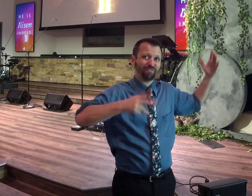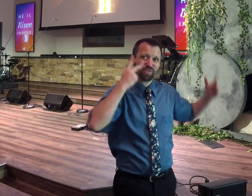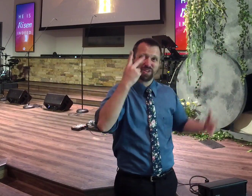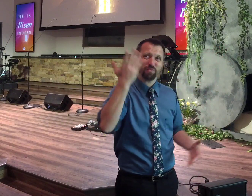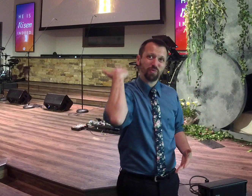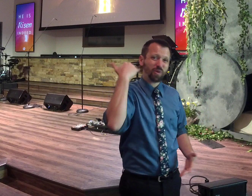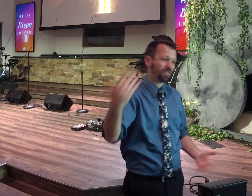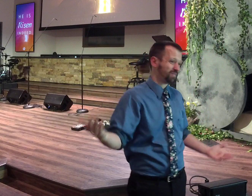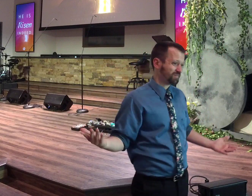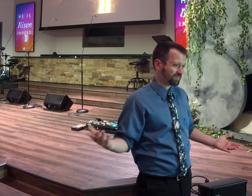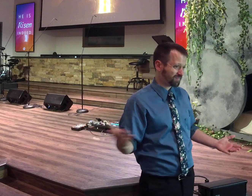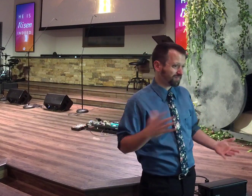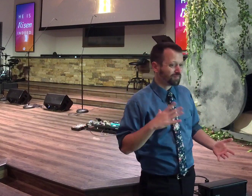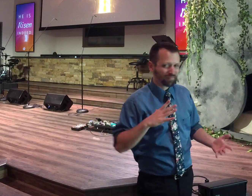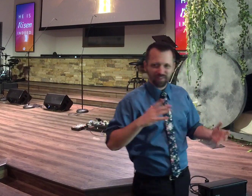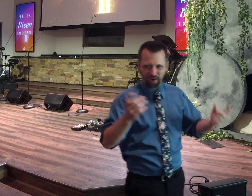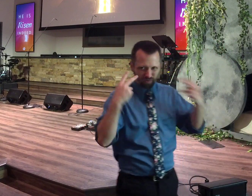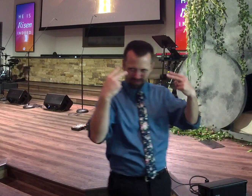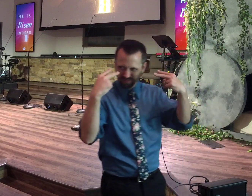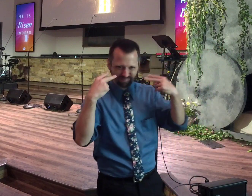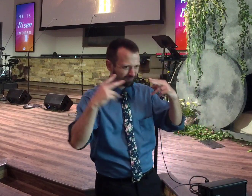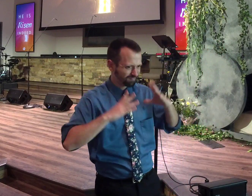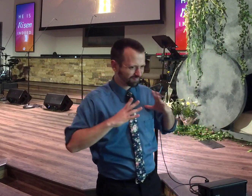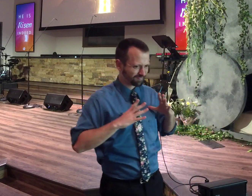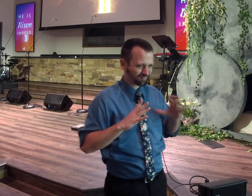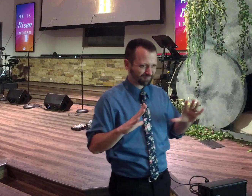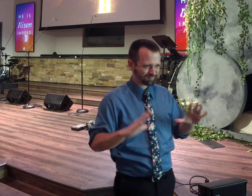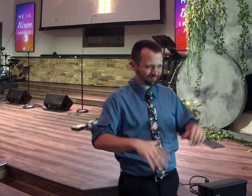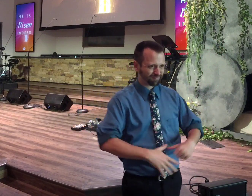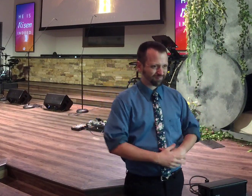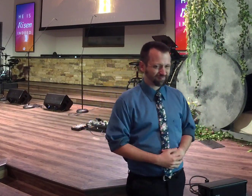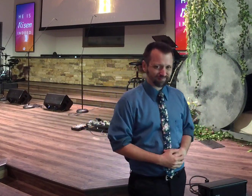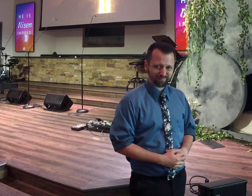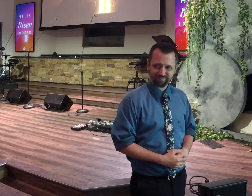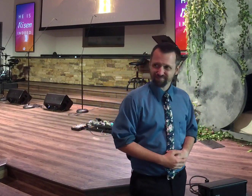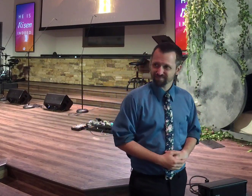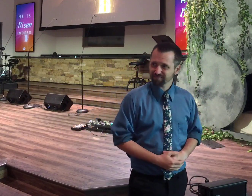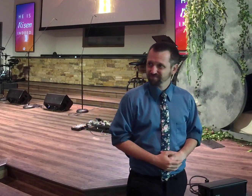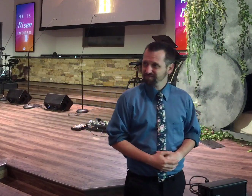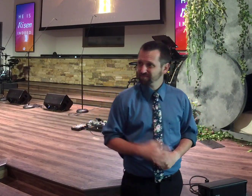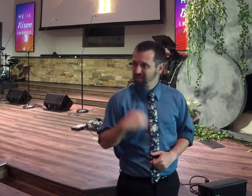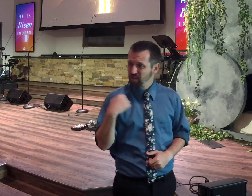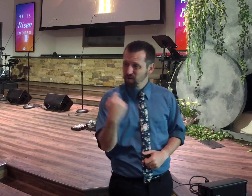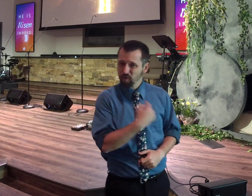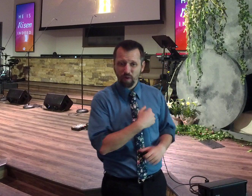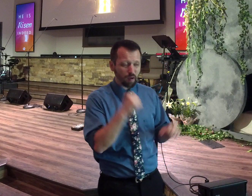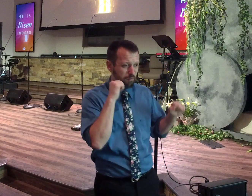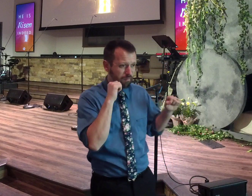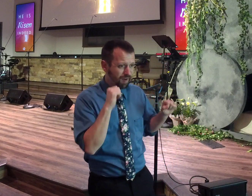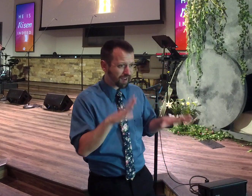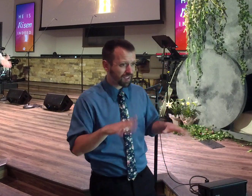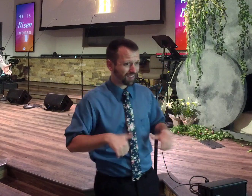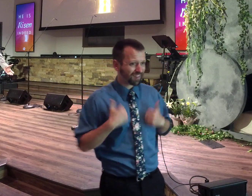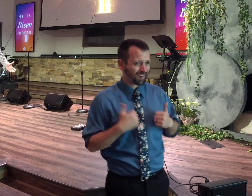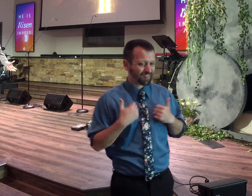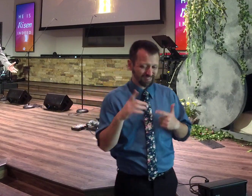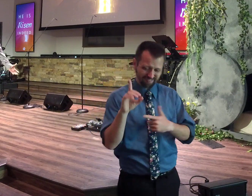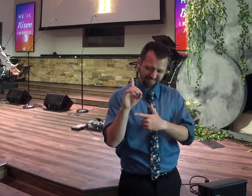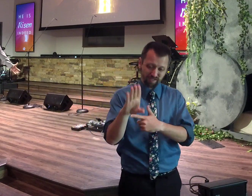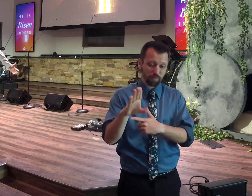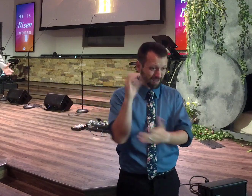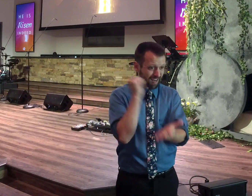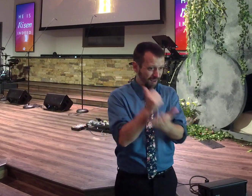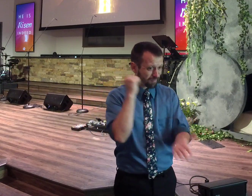okay. You can open your eyes and look this way. Hey, we are blessed to be living in Daytona Beach.